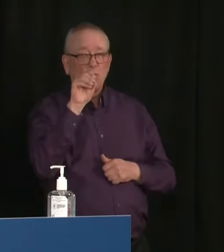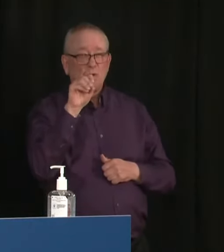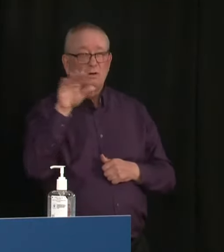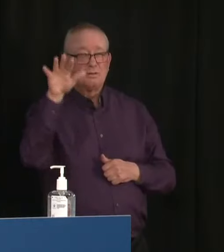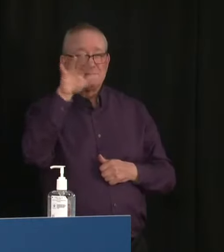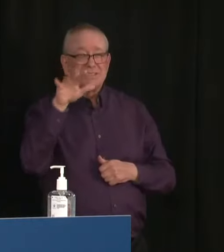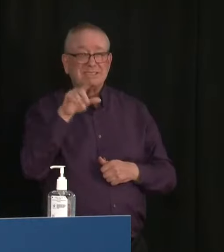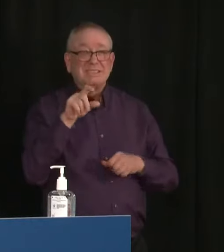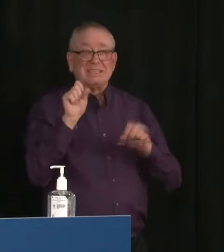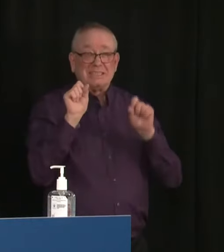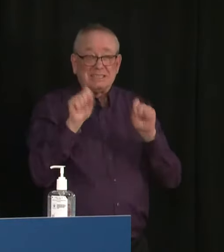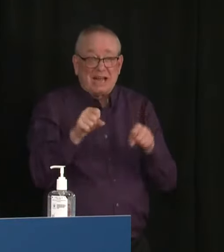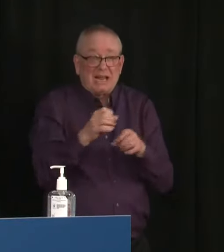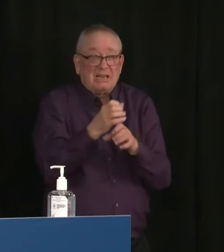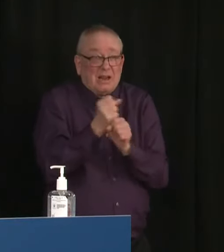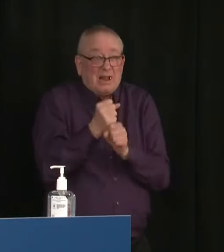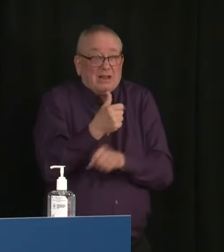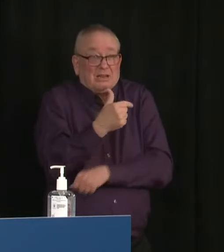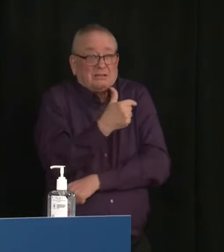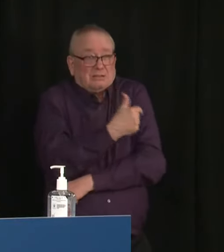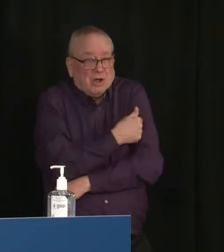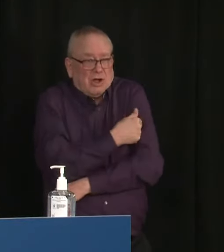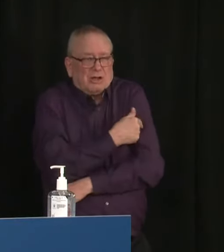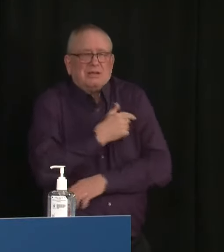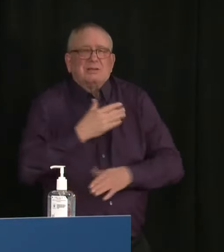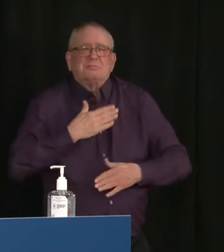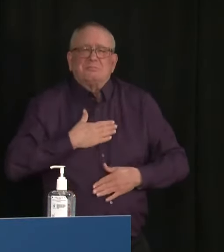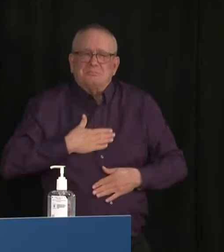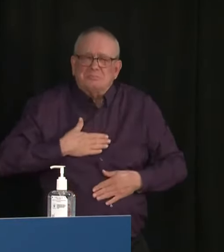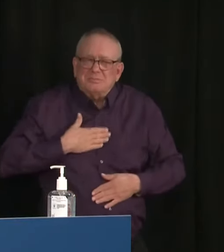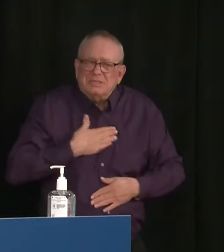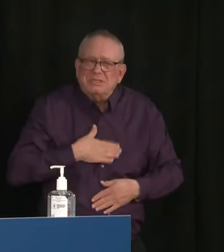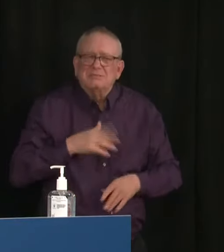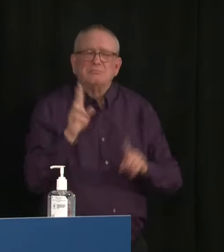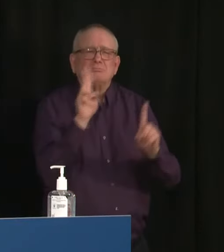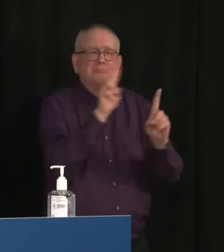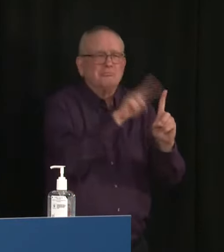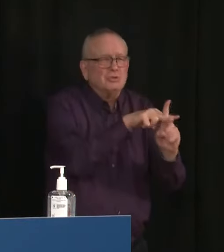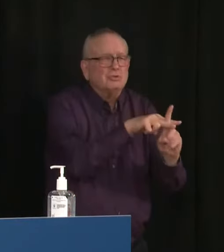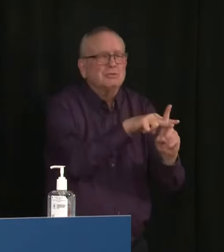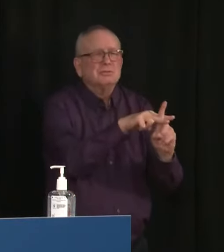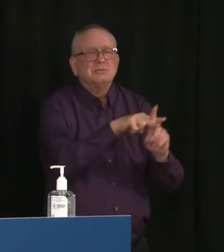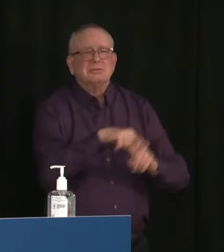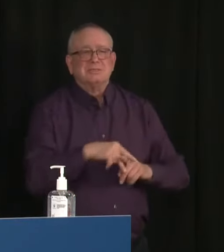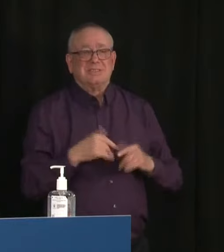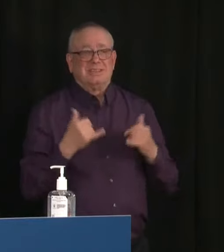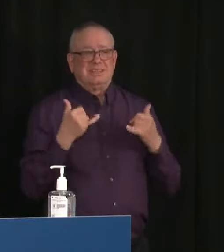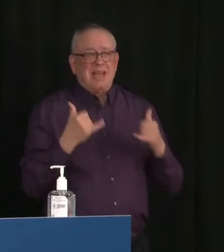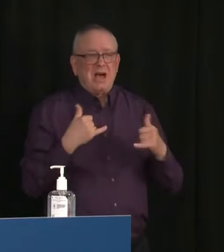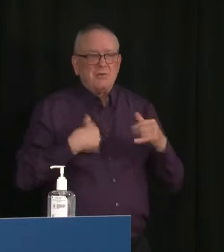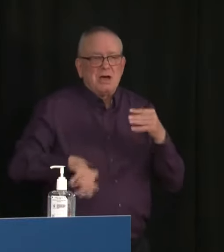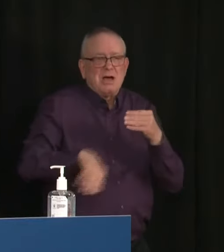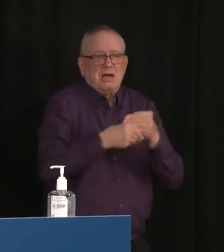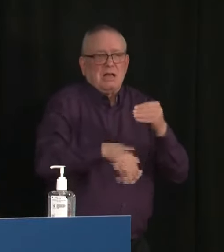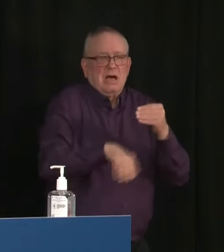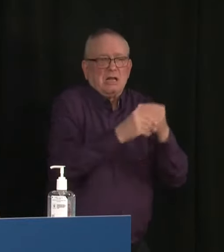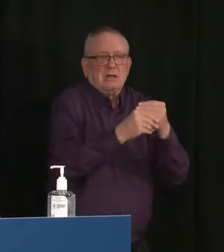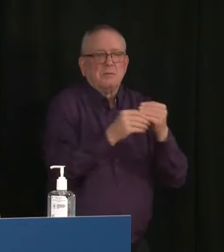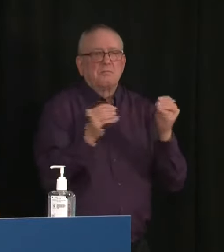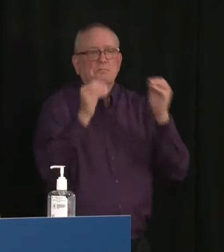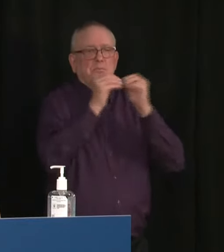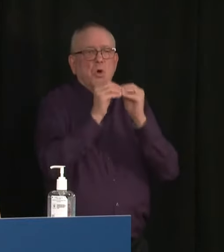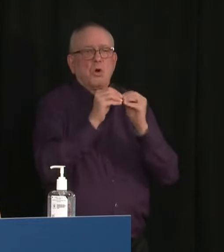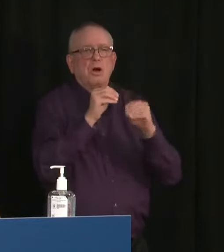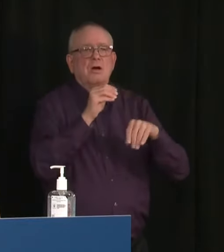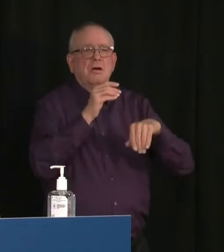way. Please keep checking to see if new appointments have been added as we get new shipments of vaccine. For those 40